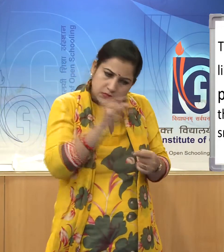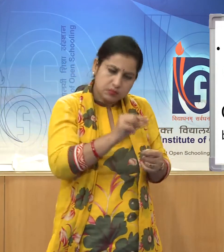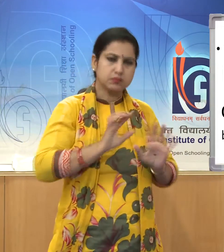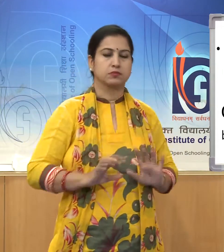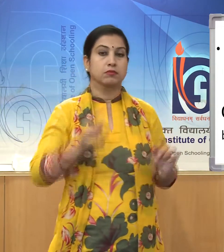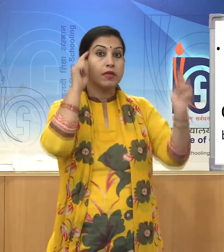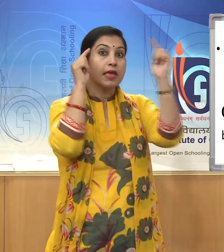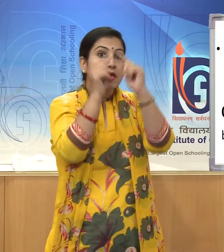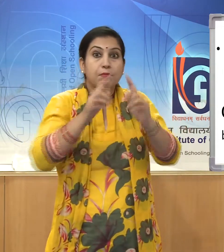The aim was given